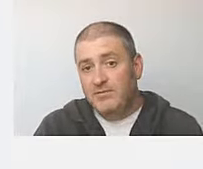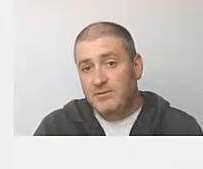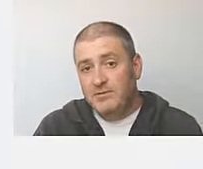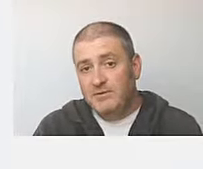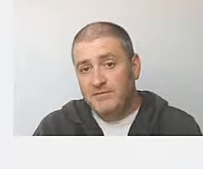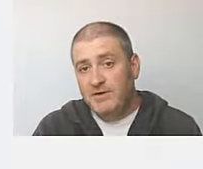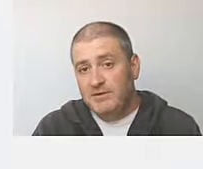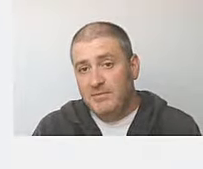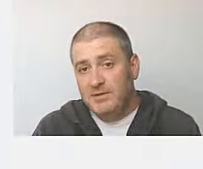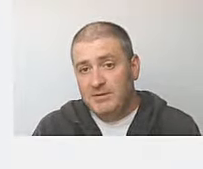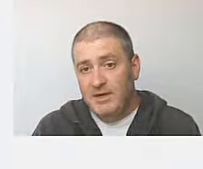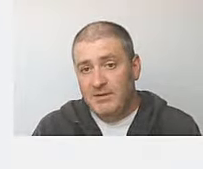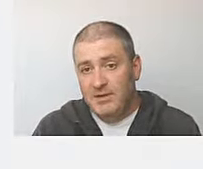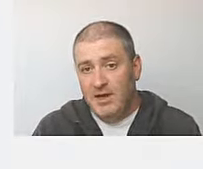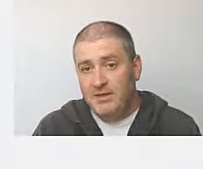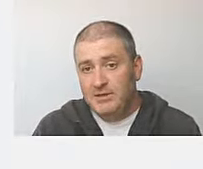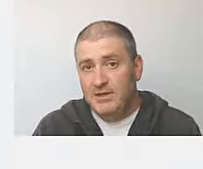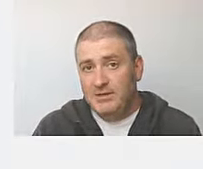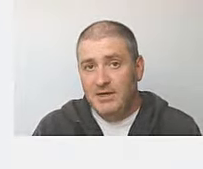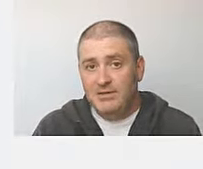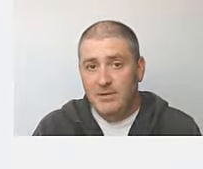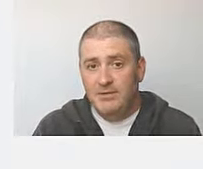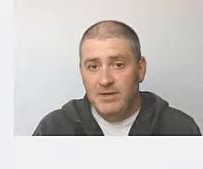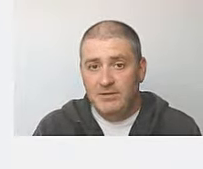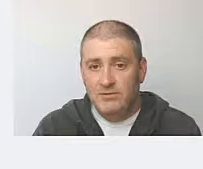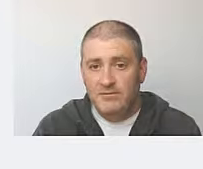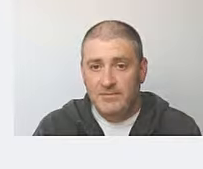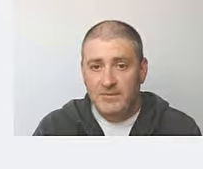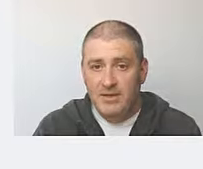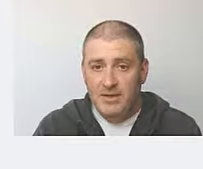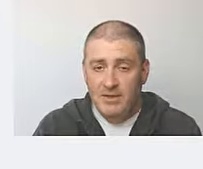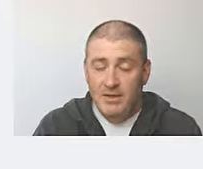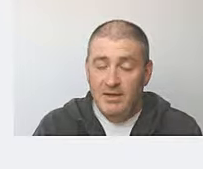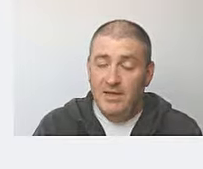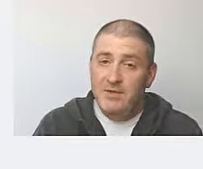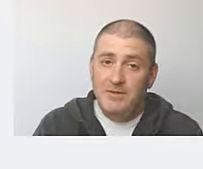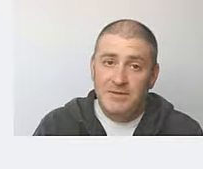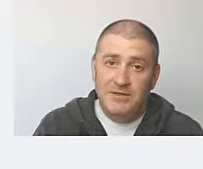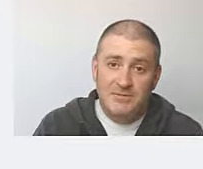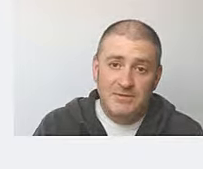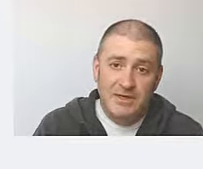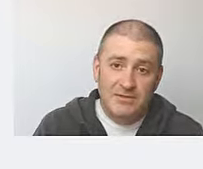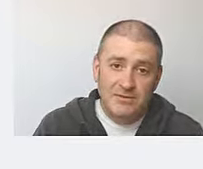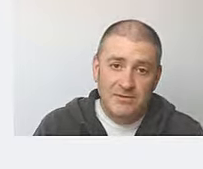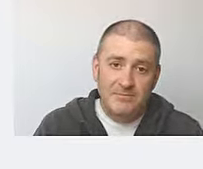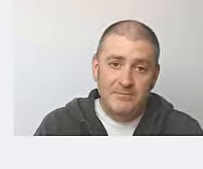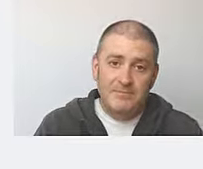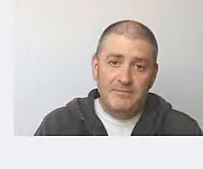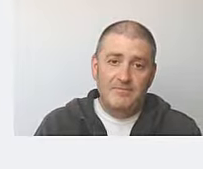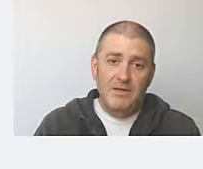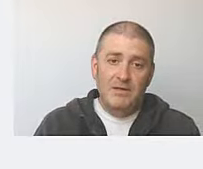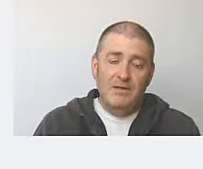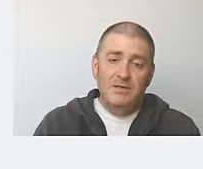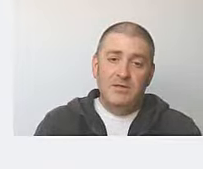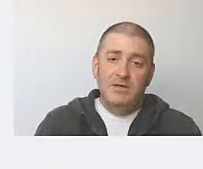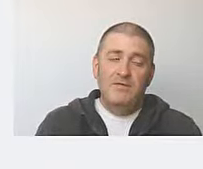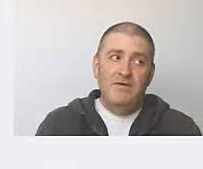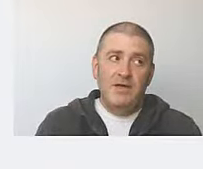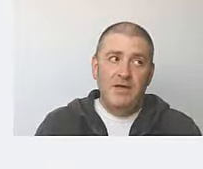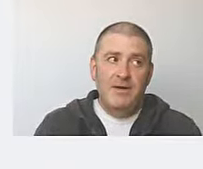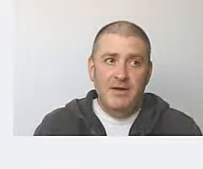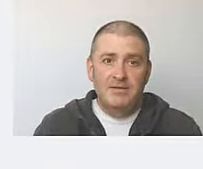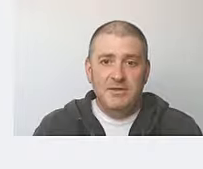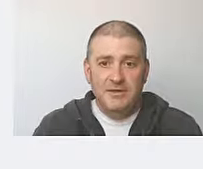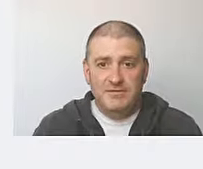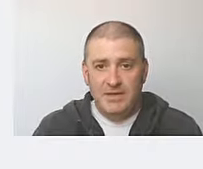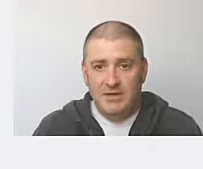Xbox were, of course, the first company to get the AGI tags up on their storefront, and they have been showing some data on them. So if a